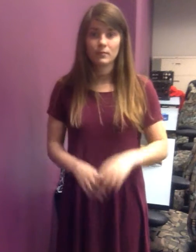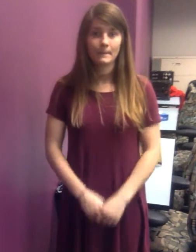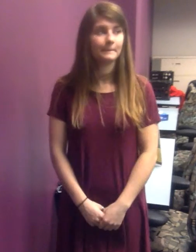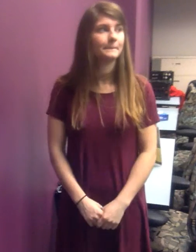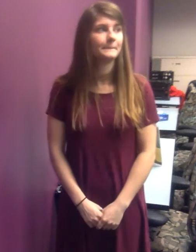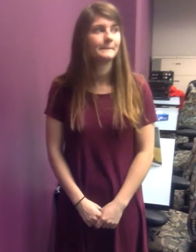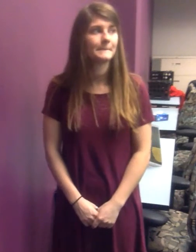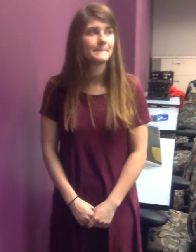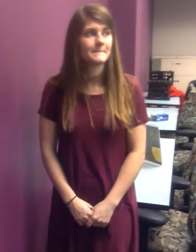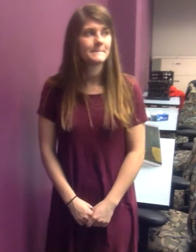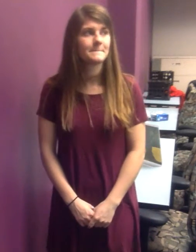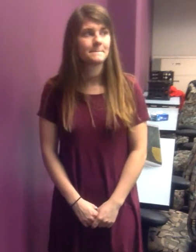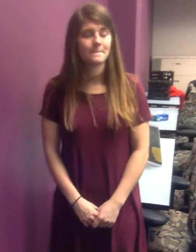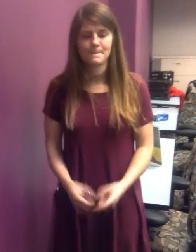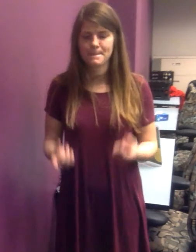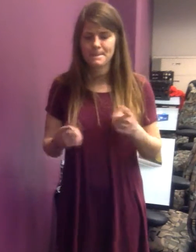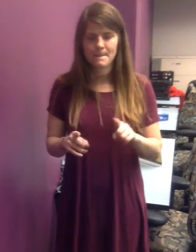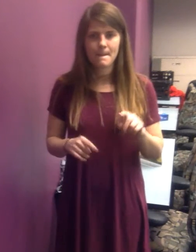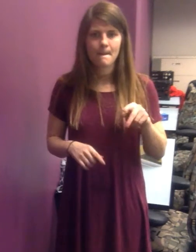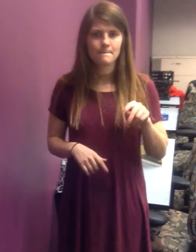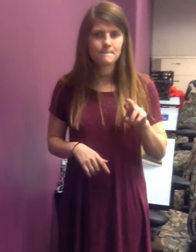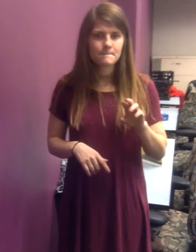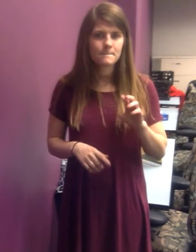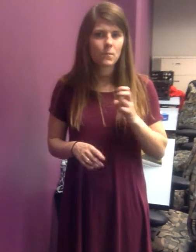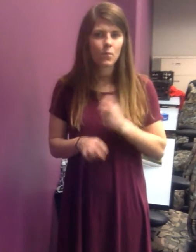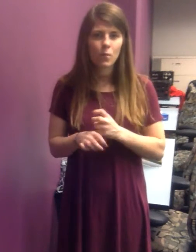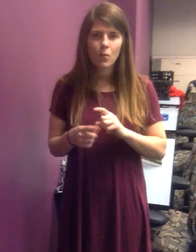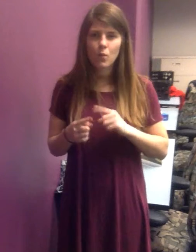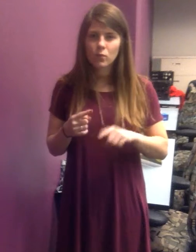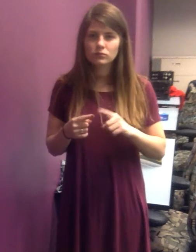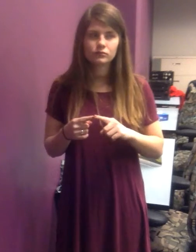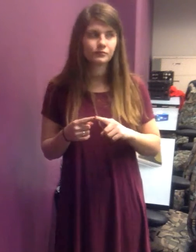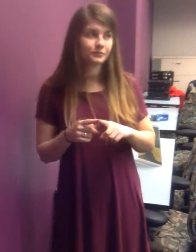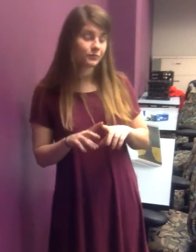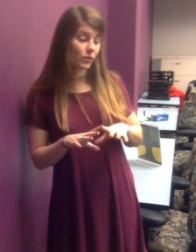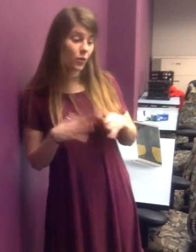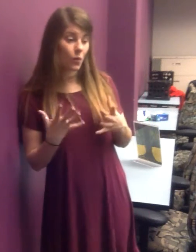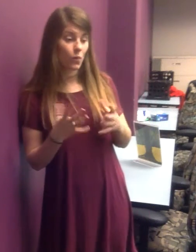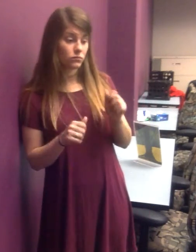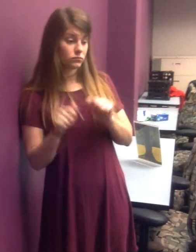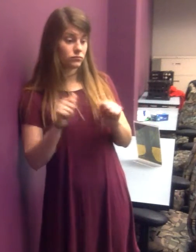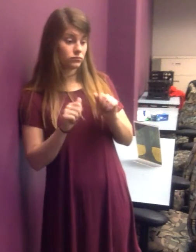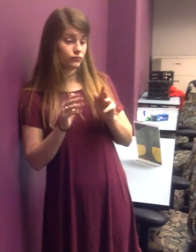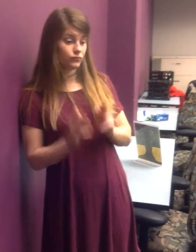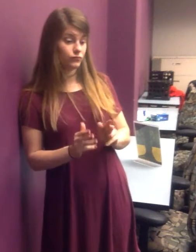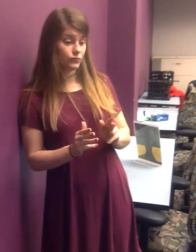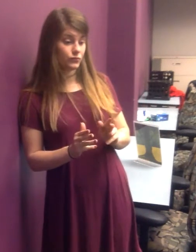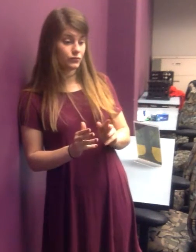scientists, and later members of Congress became aware of this campaigning because it was right out in the open.